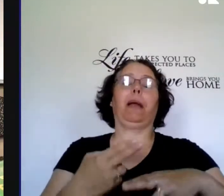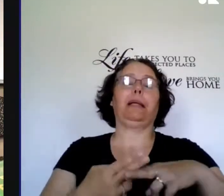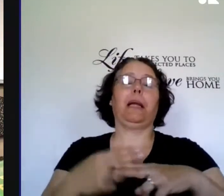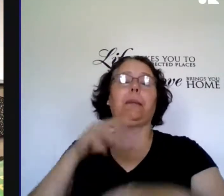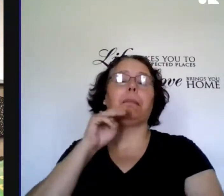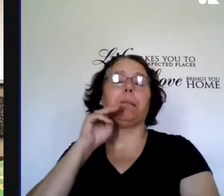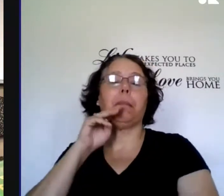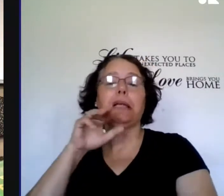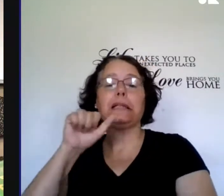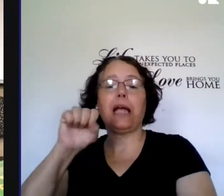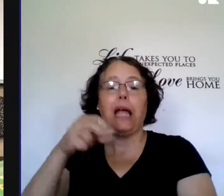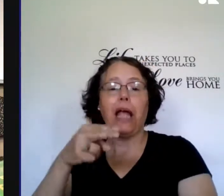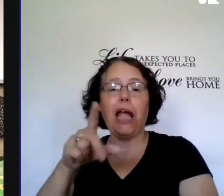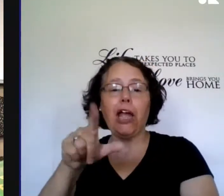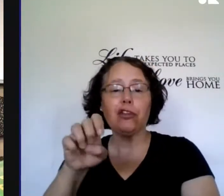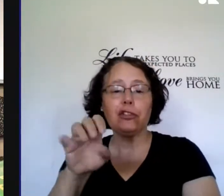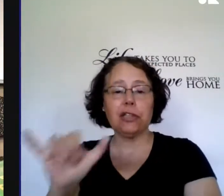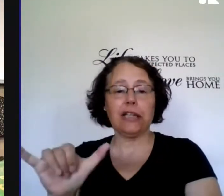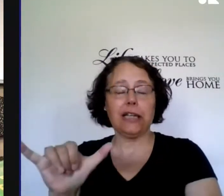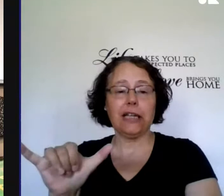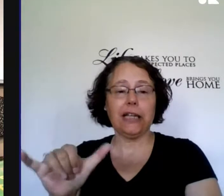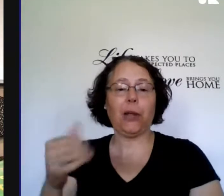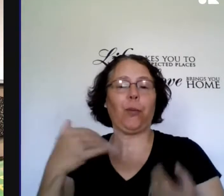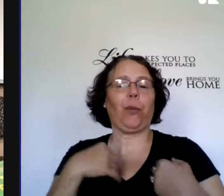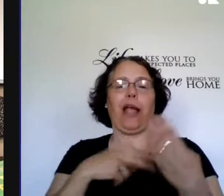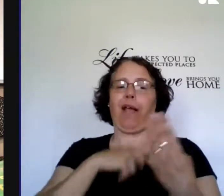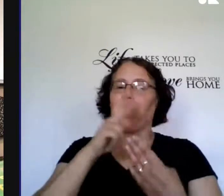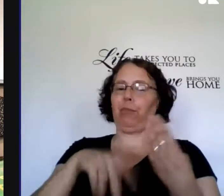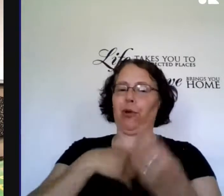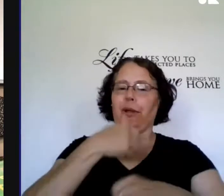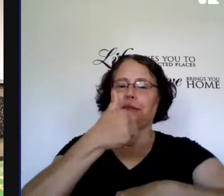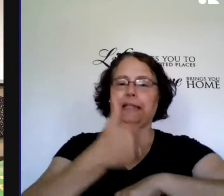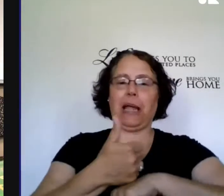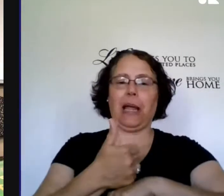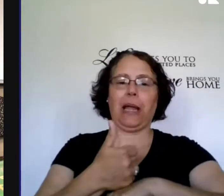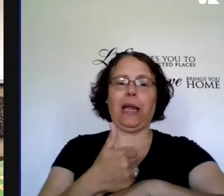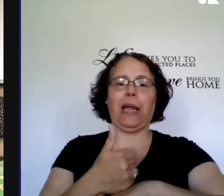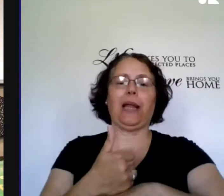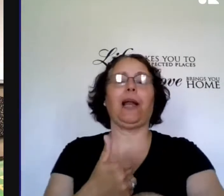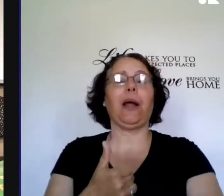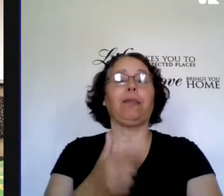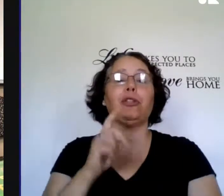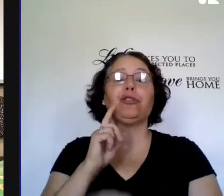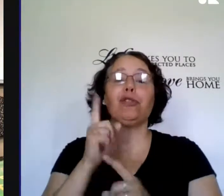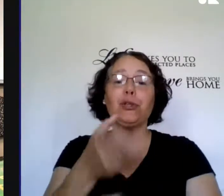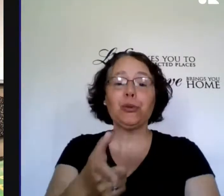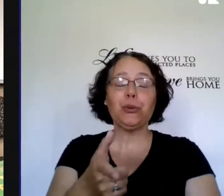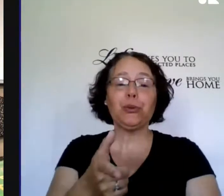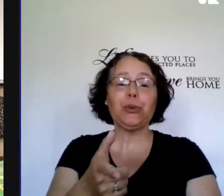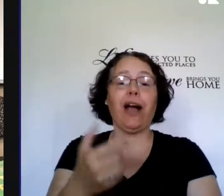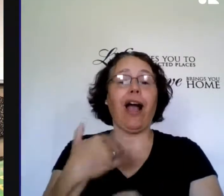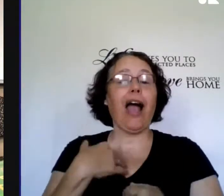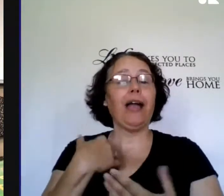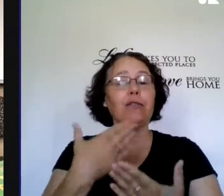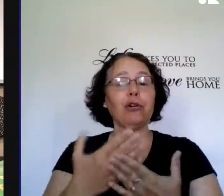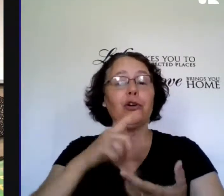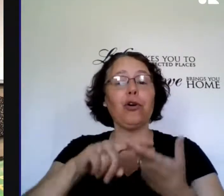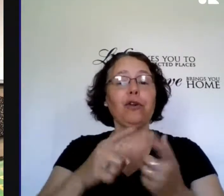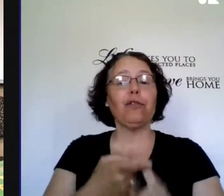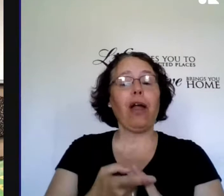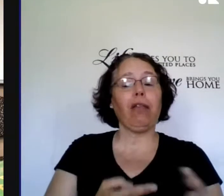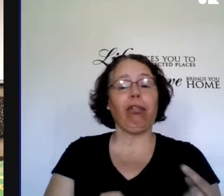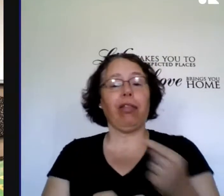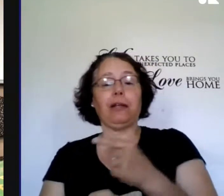for you. Today, I have a great friend next to me this way. This is